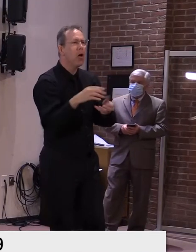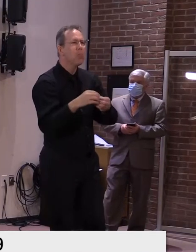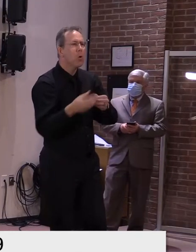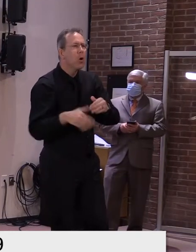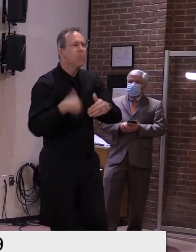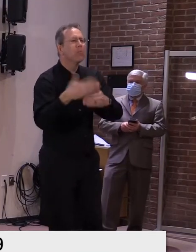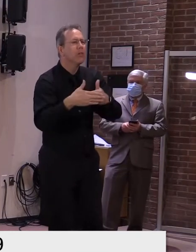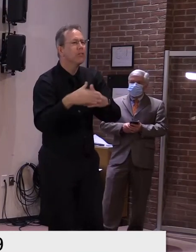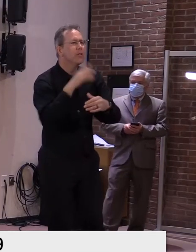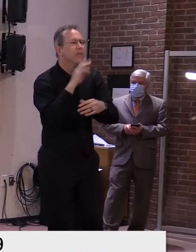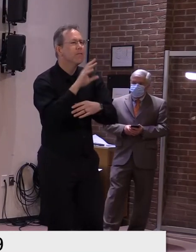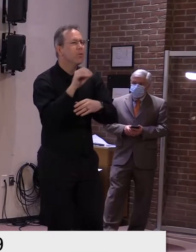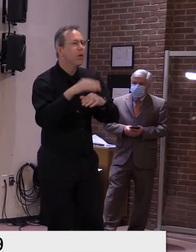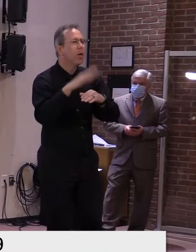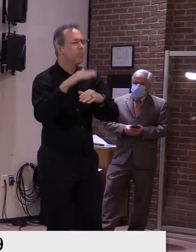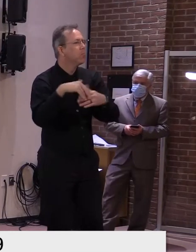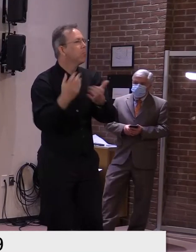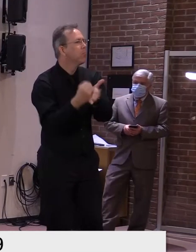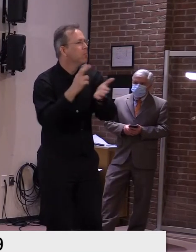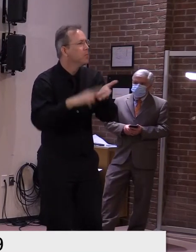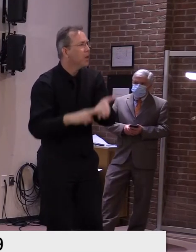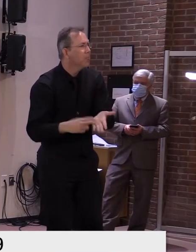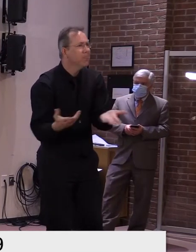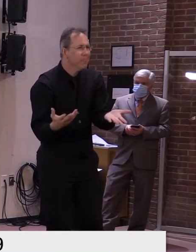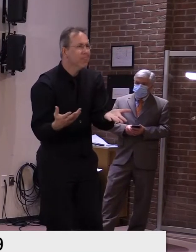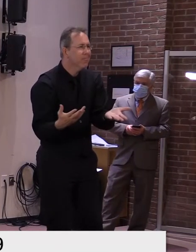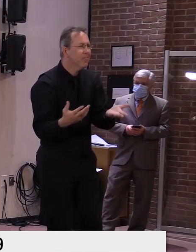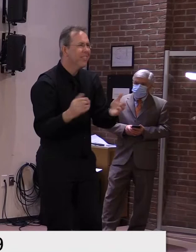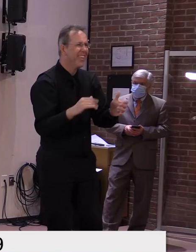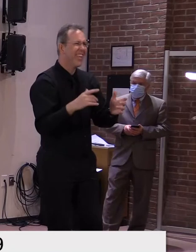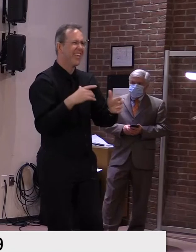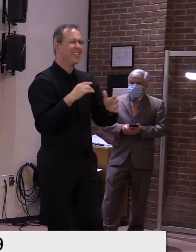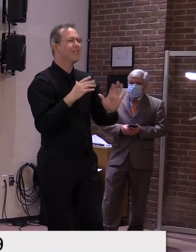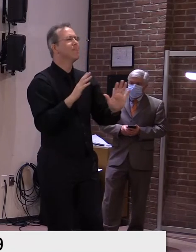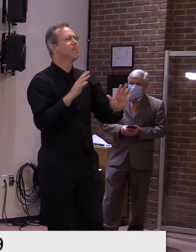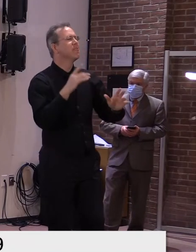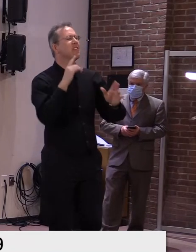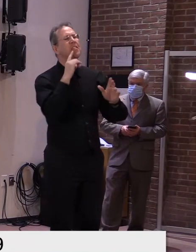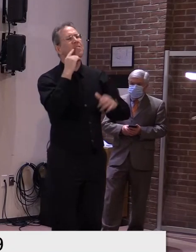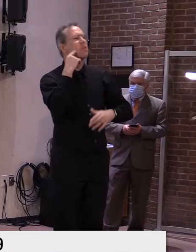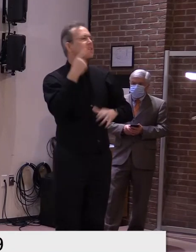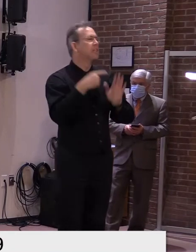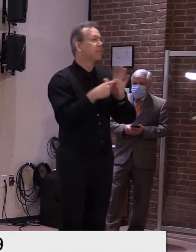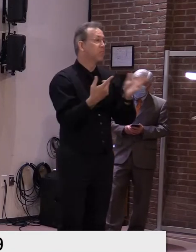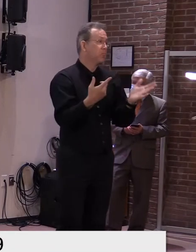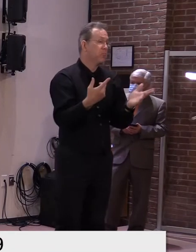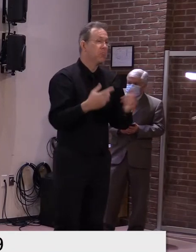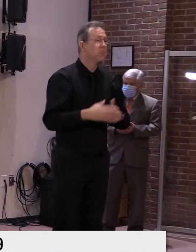and over, and you may not get an appointment until into June.